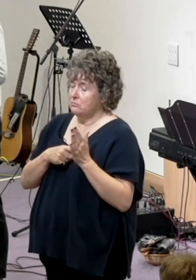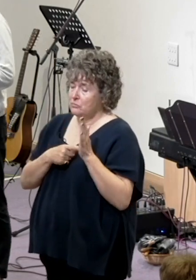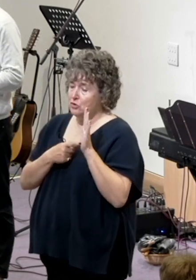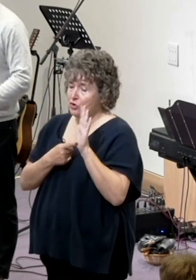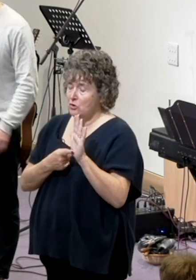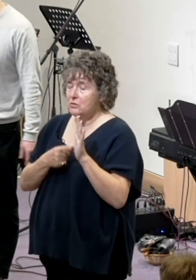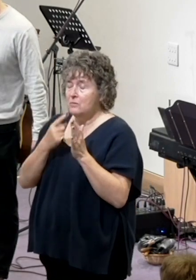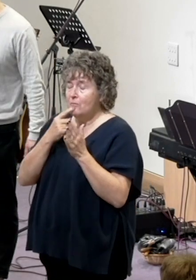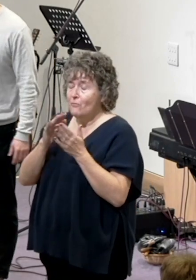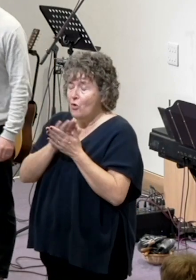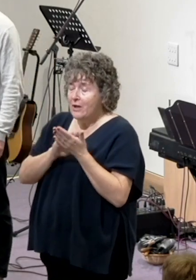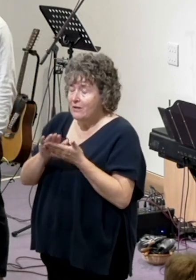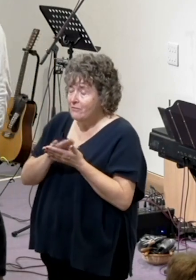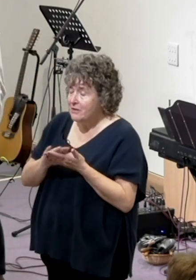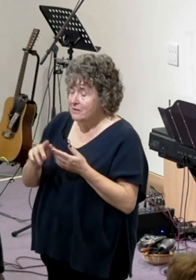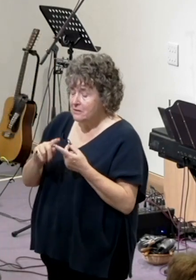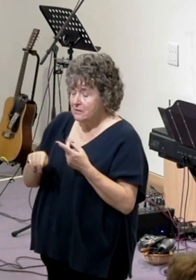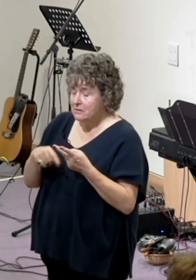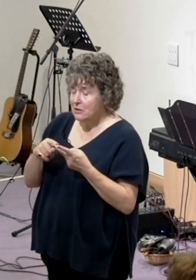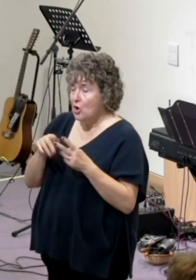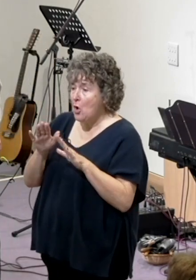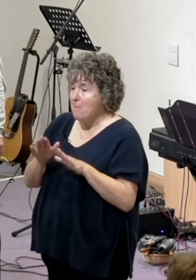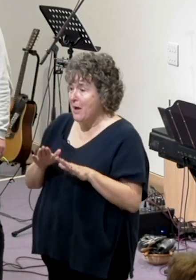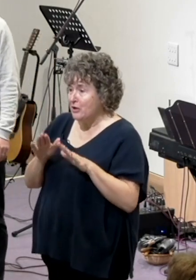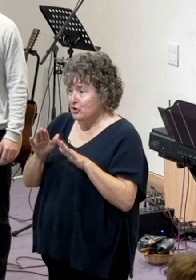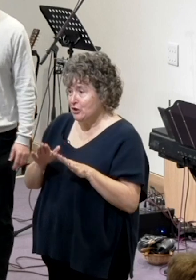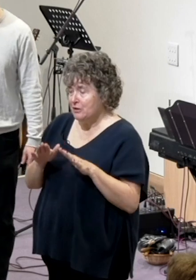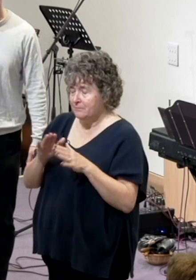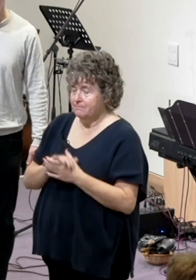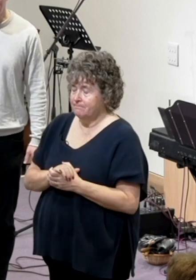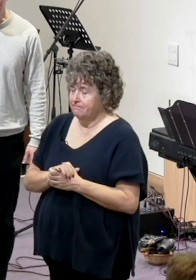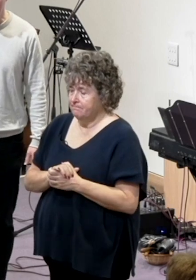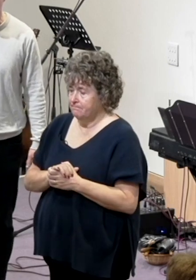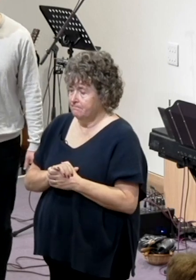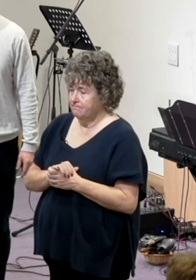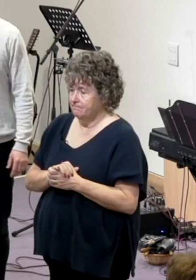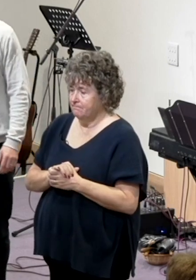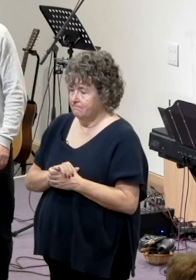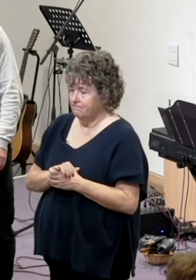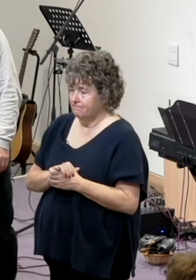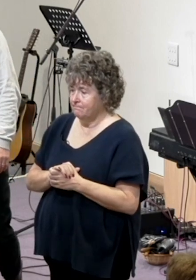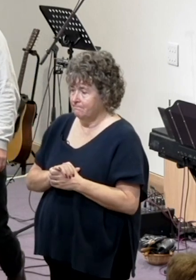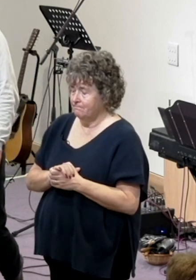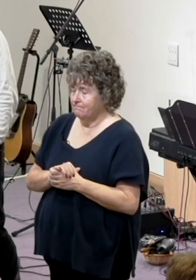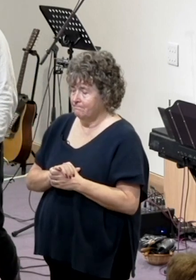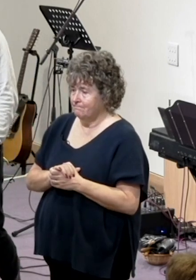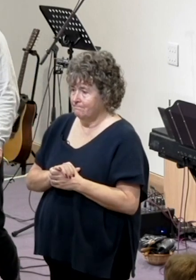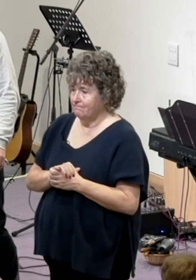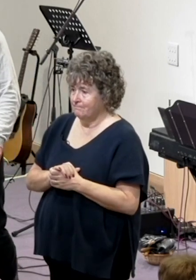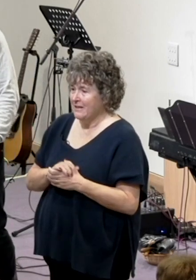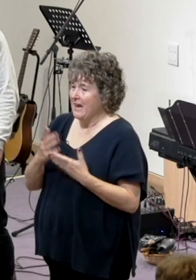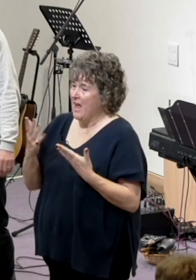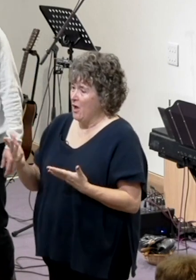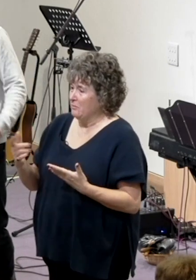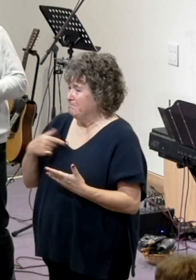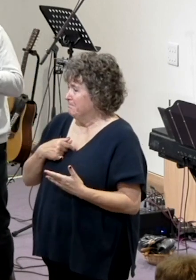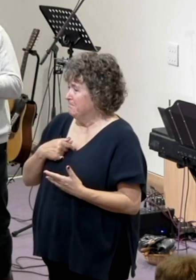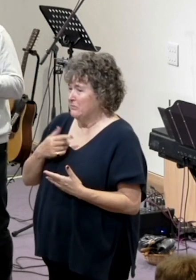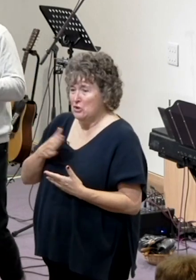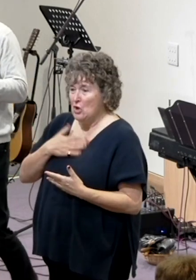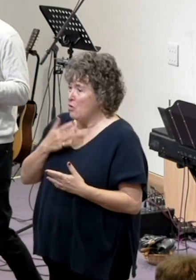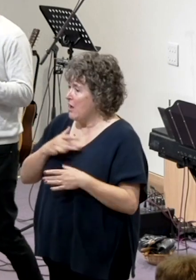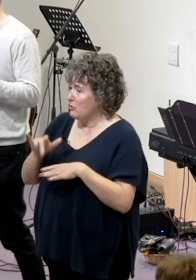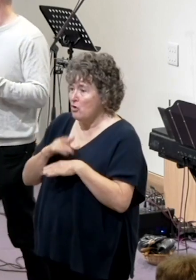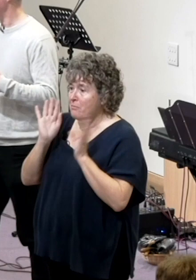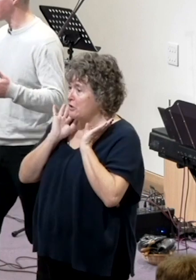demonstrates forgiveness and compassion. Now, I'm not really much of a Shakespeare fan. But